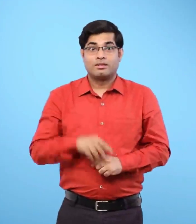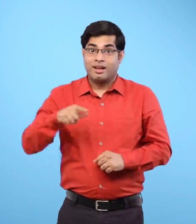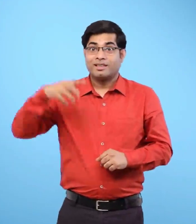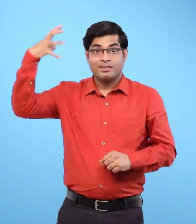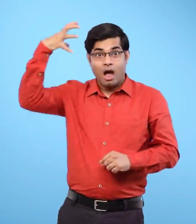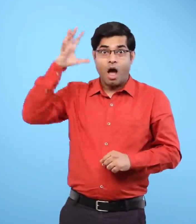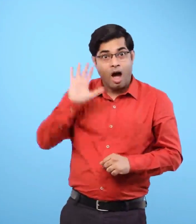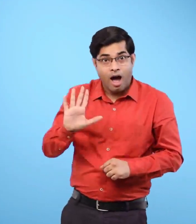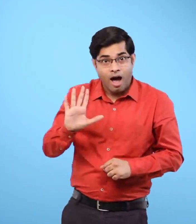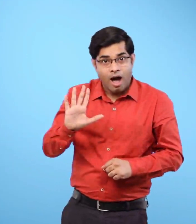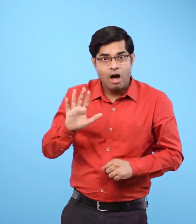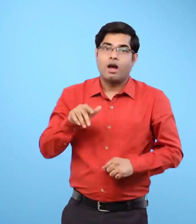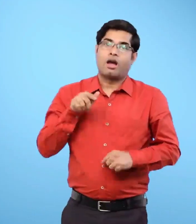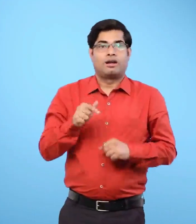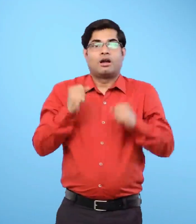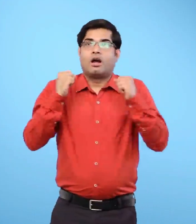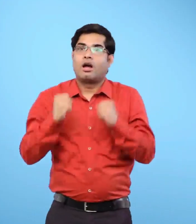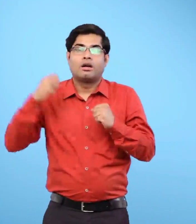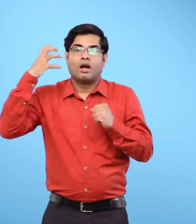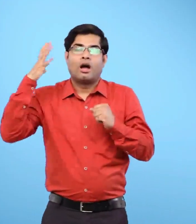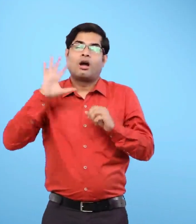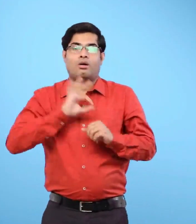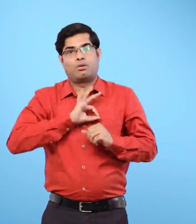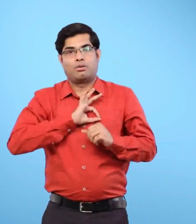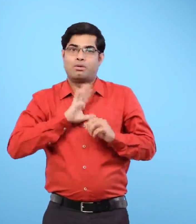I like to sit in the sun or near a fire.